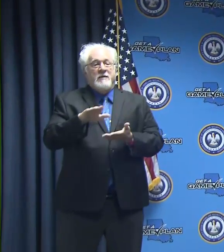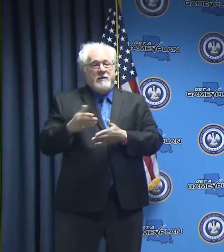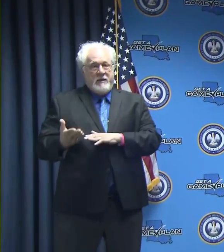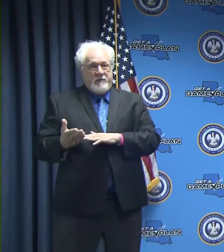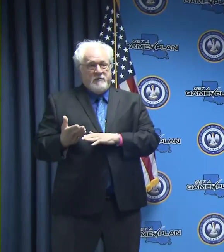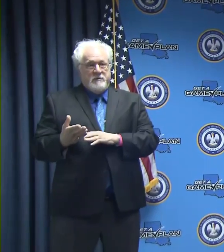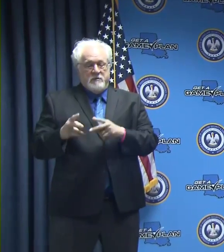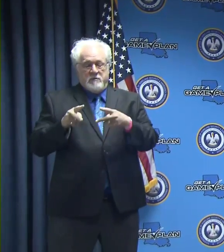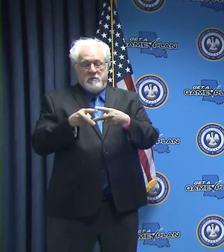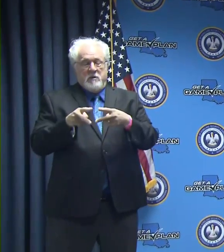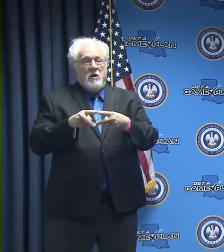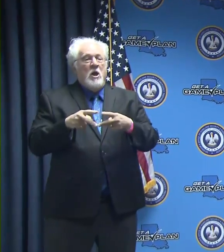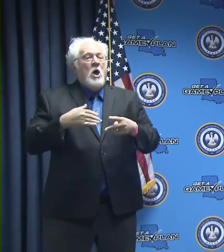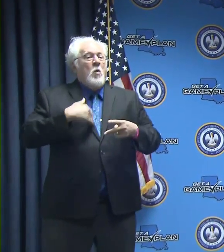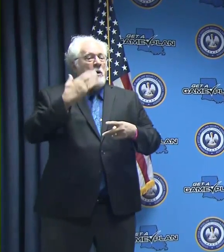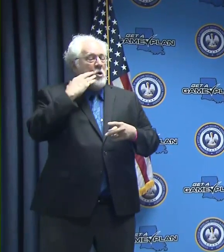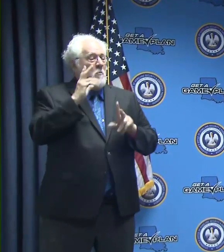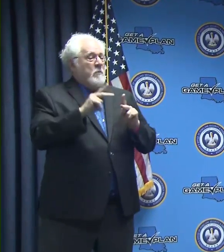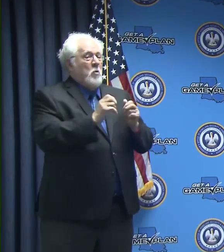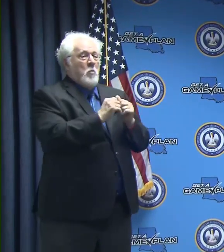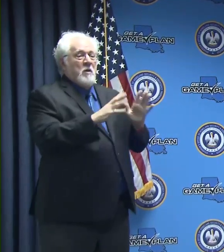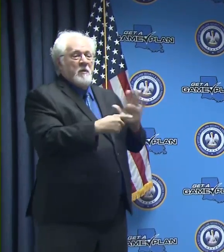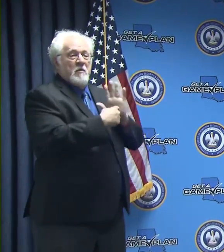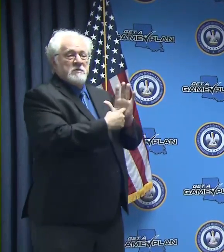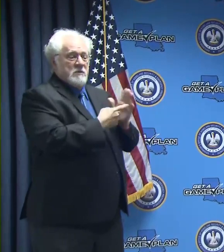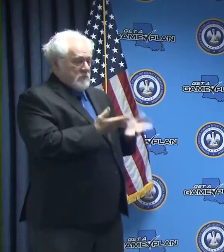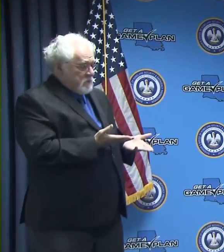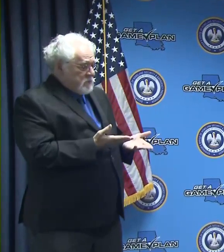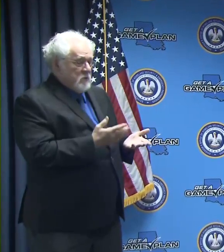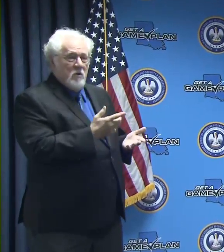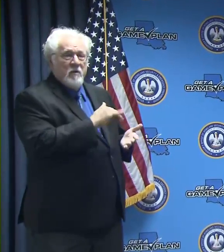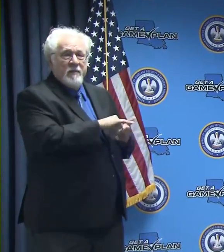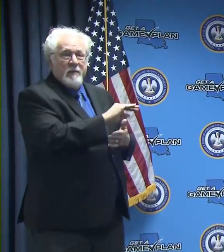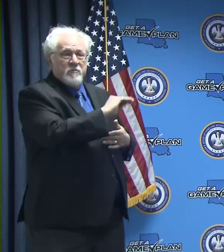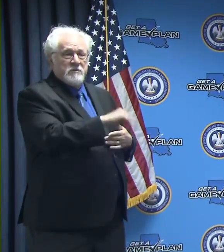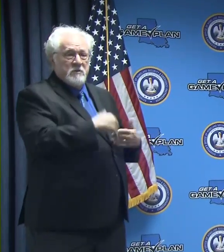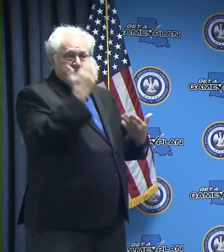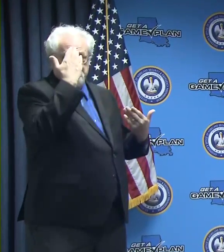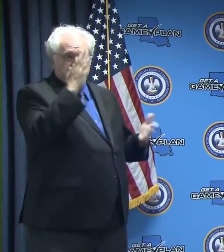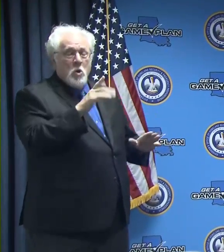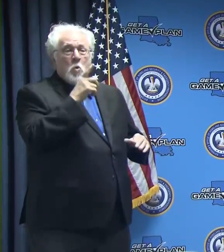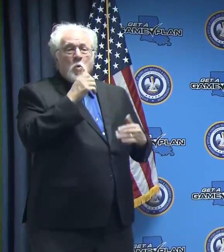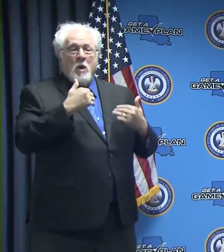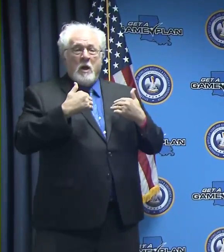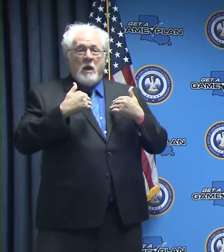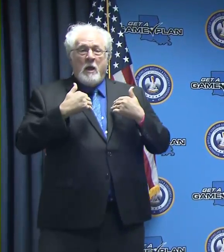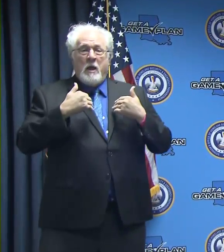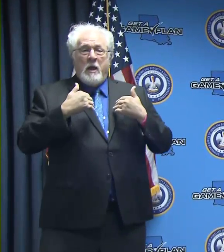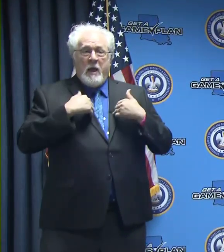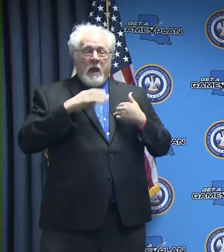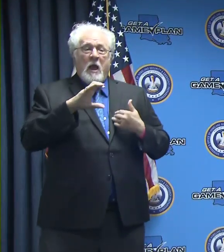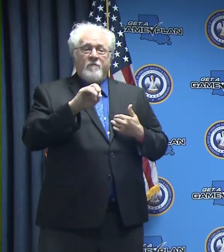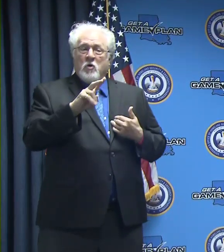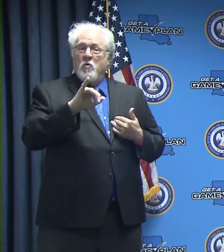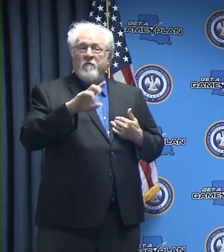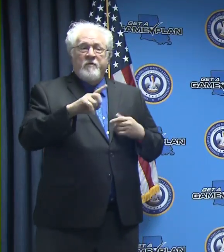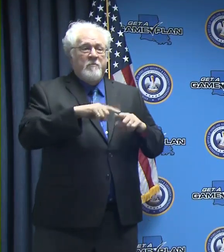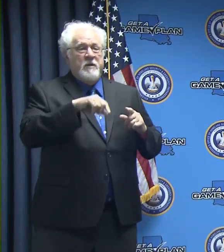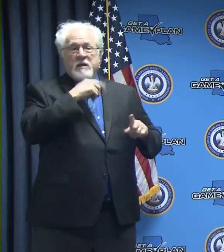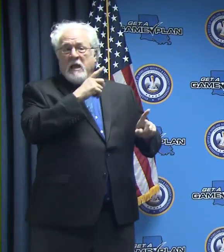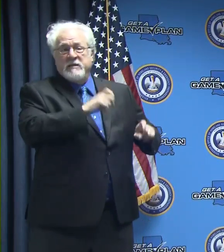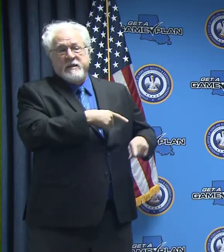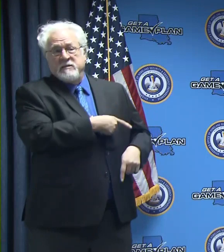we know there are a lot of asymptomatic people out there. We don't know exactly what that percentage is that have COVID, but they're not going to be